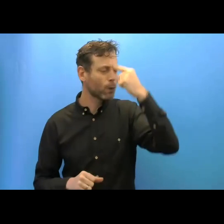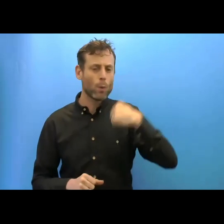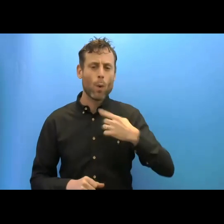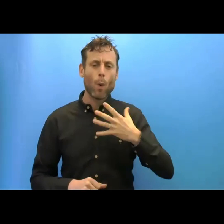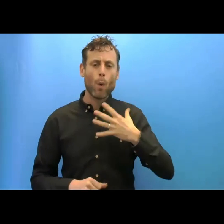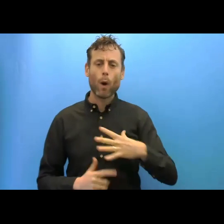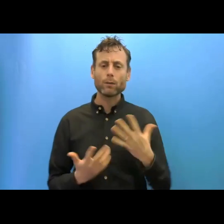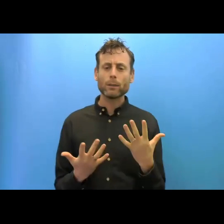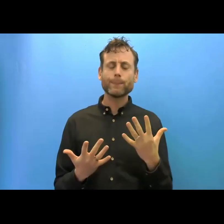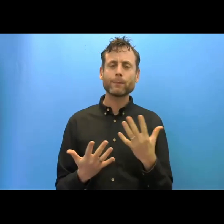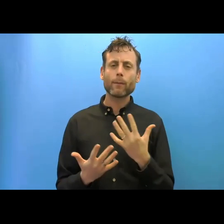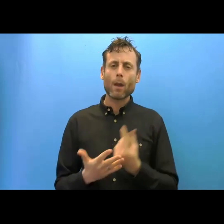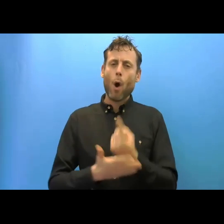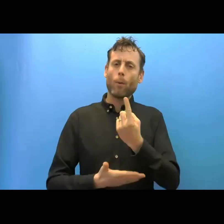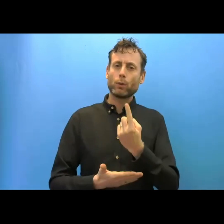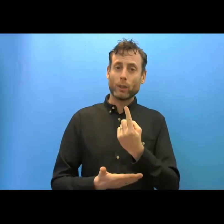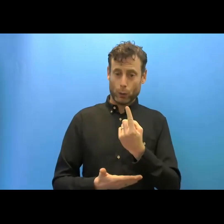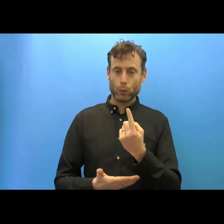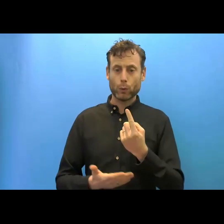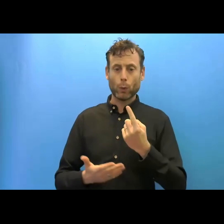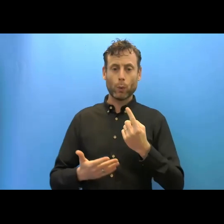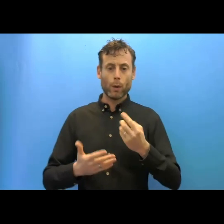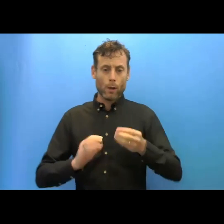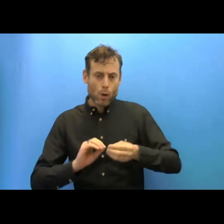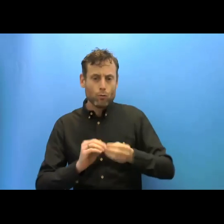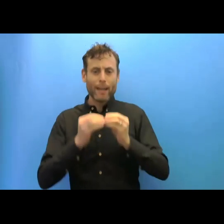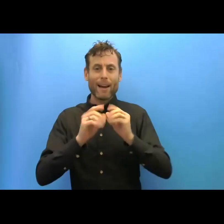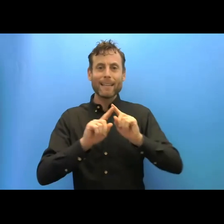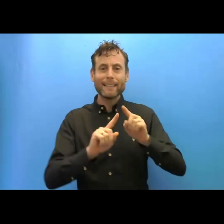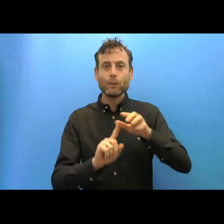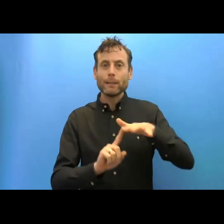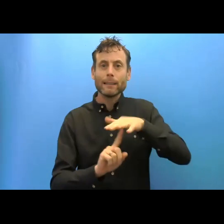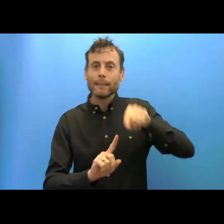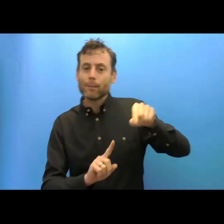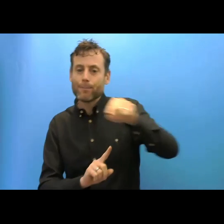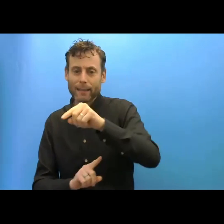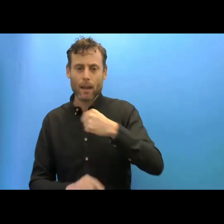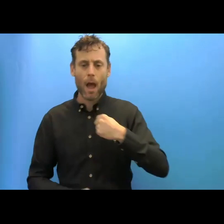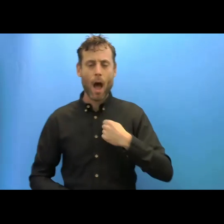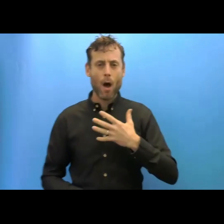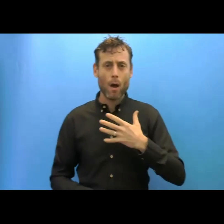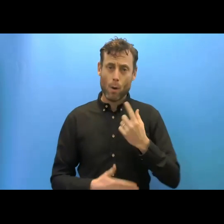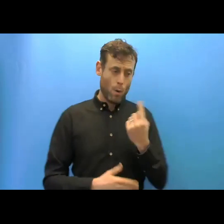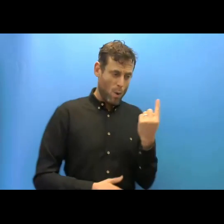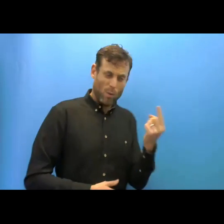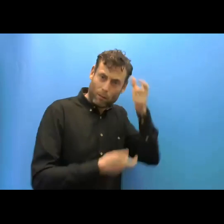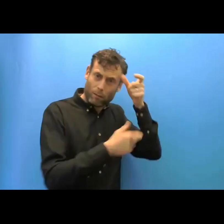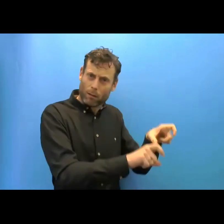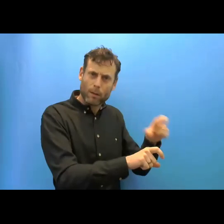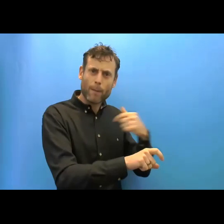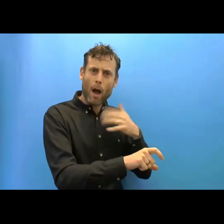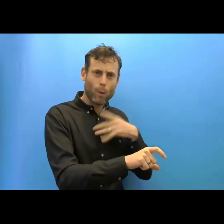or recreate the welcoming in different spaces. I'm interested in all kinds of spaces and contexts